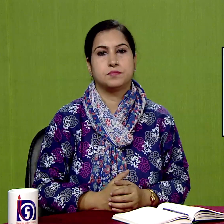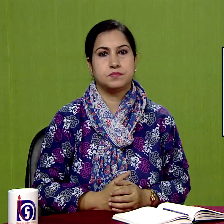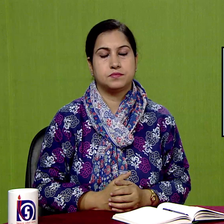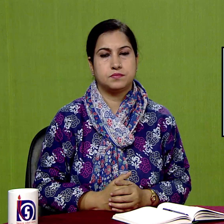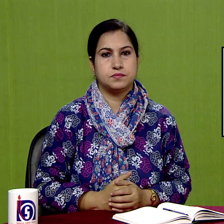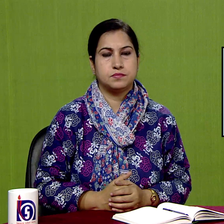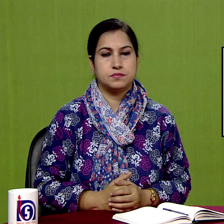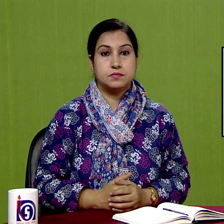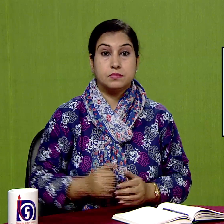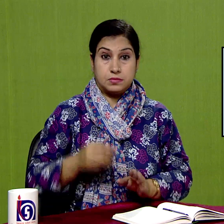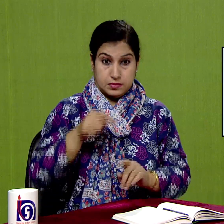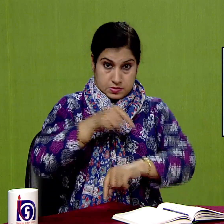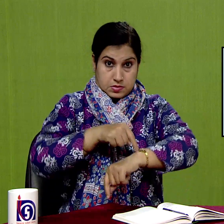The period when